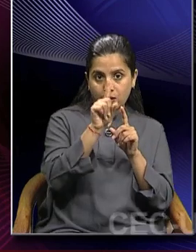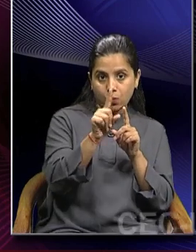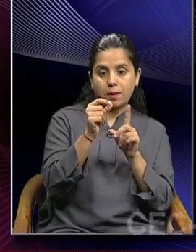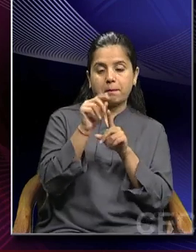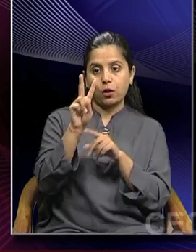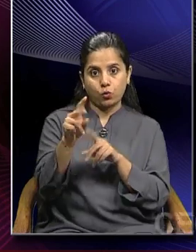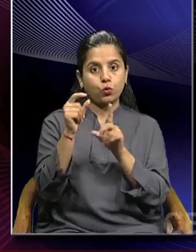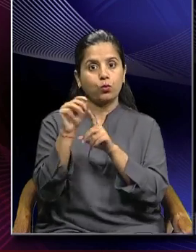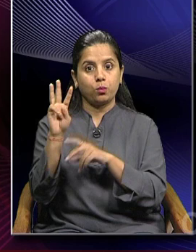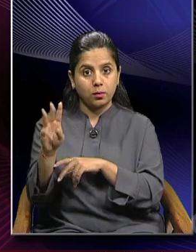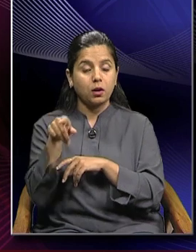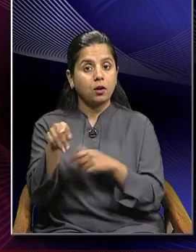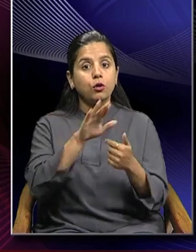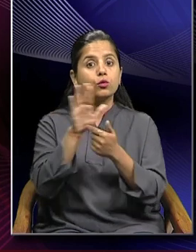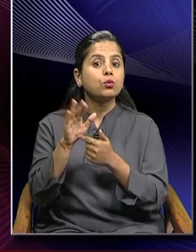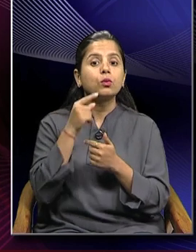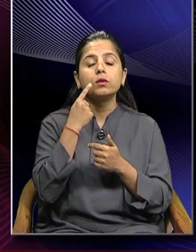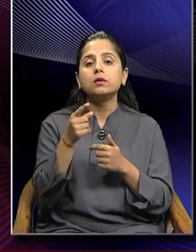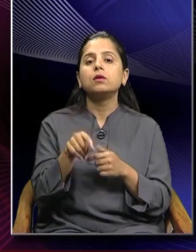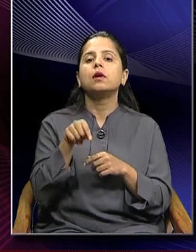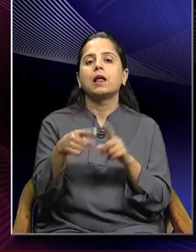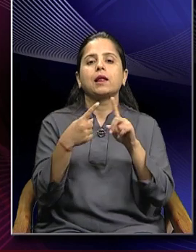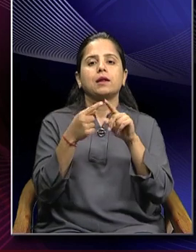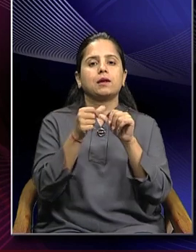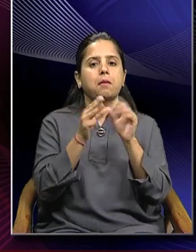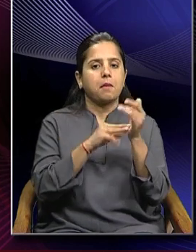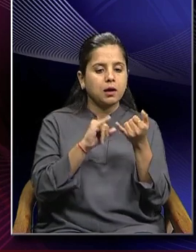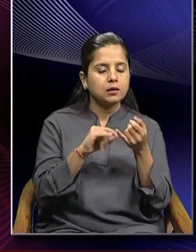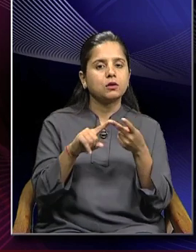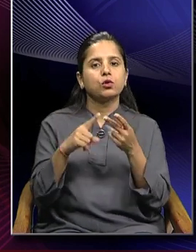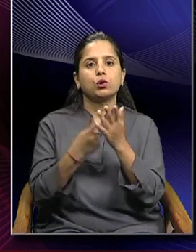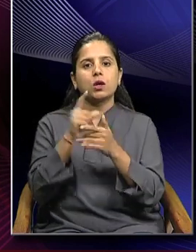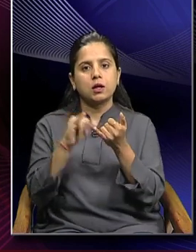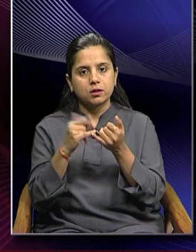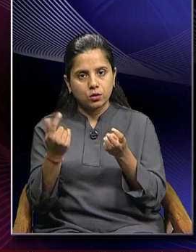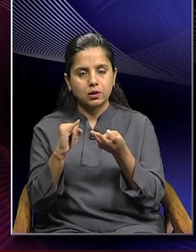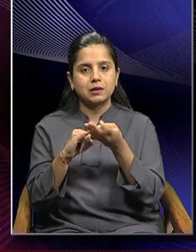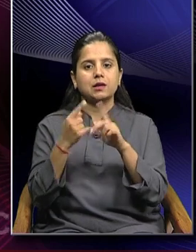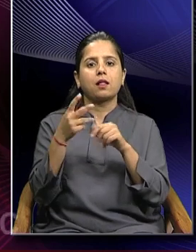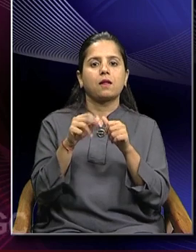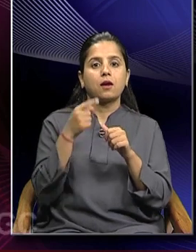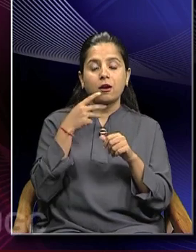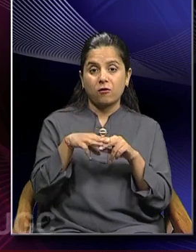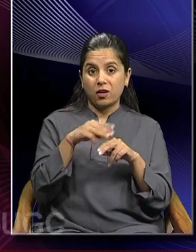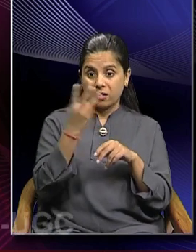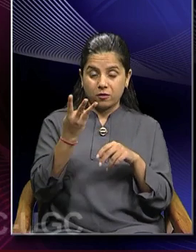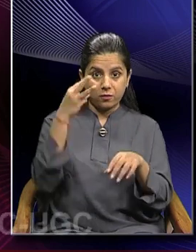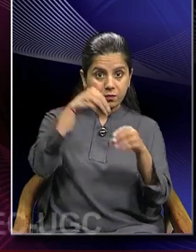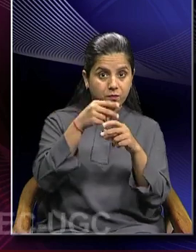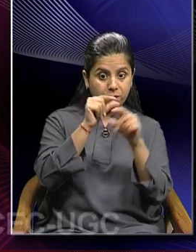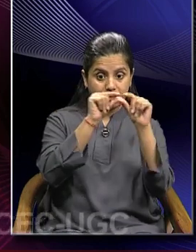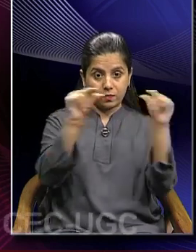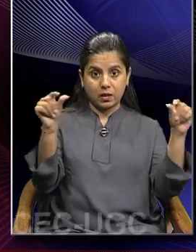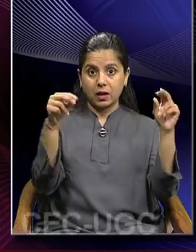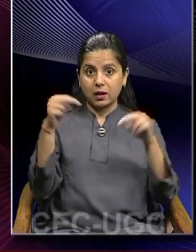P3, they are representative of tamas, rajas and sattva. And I have to, if I have to put them into an equation, again